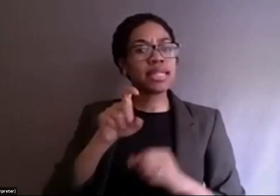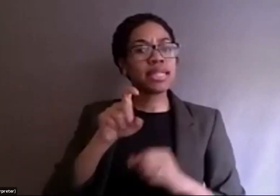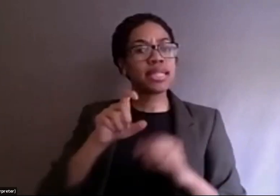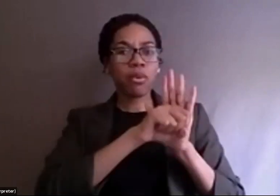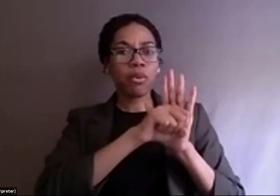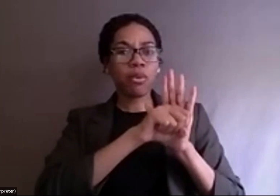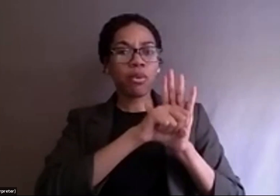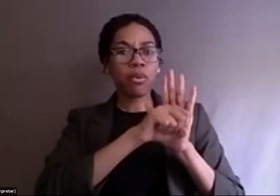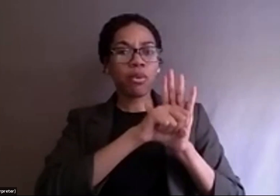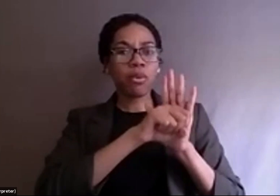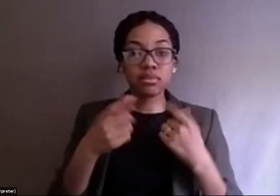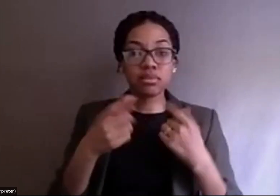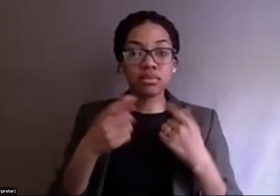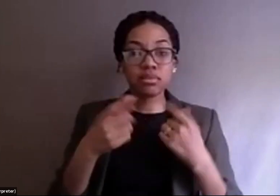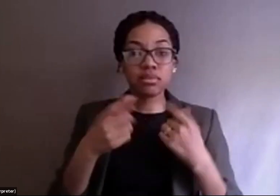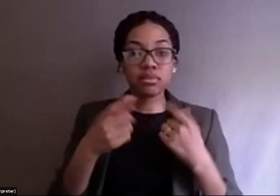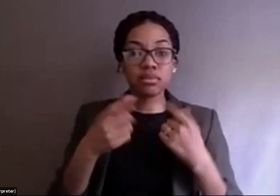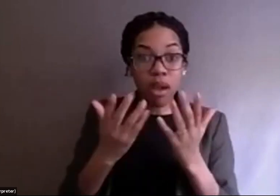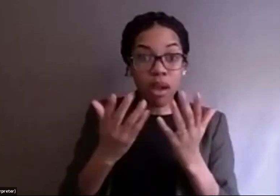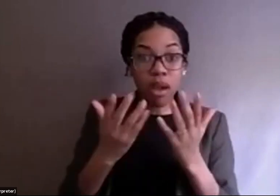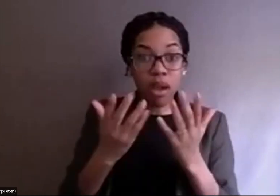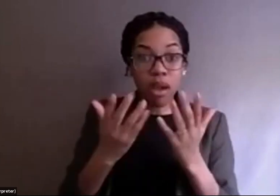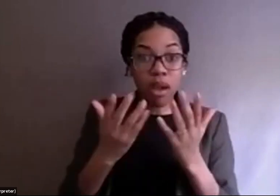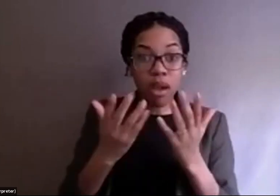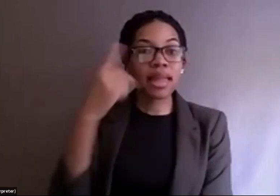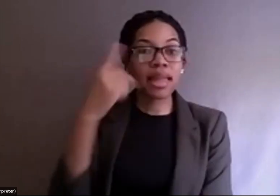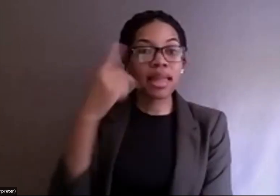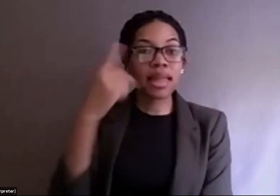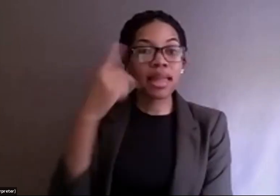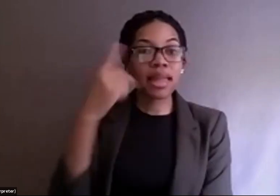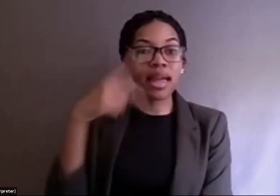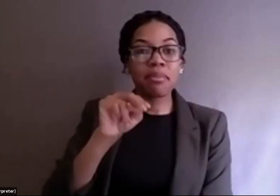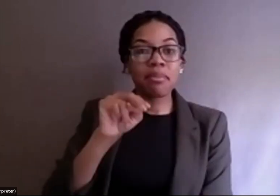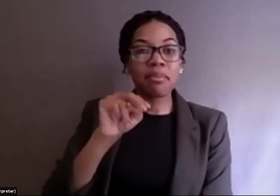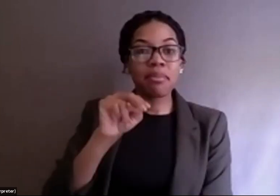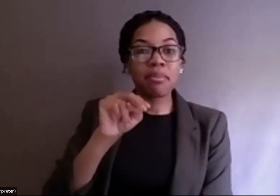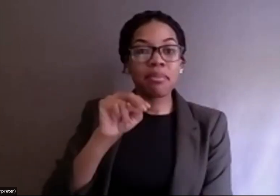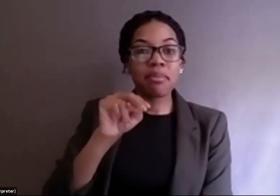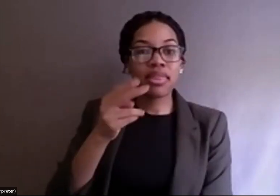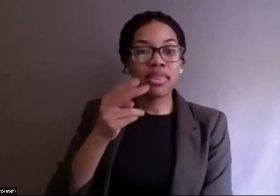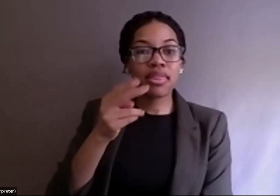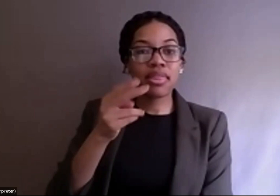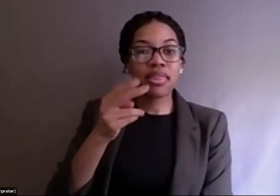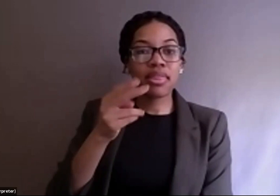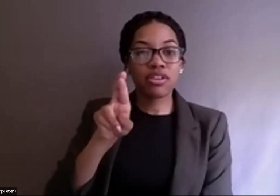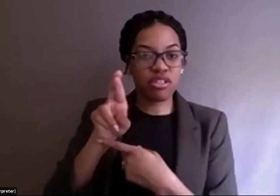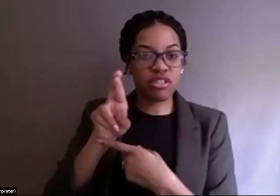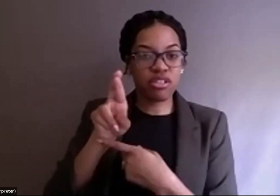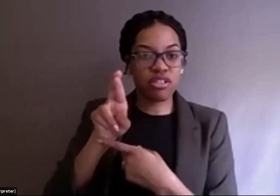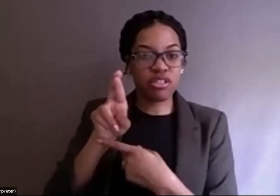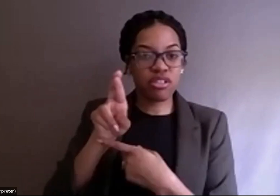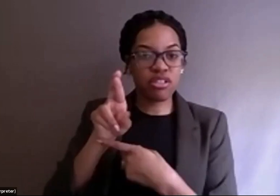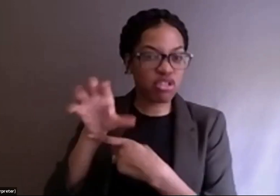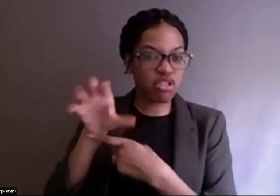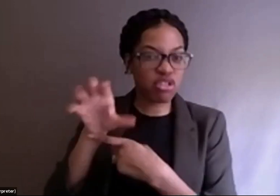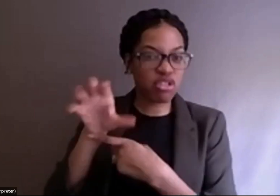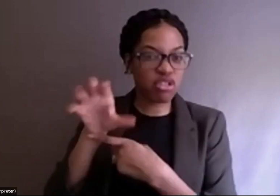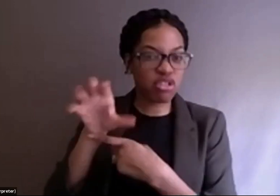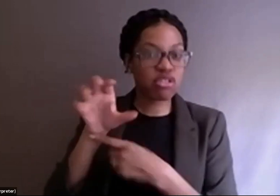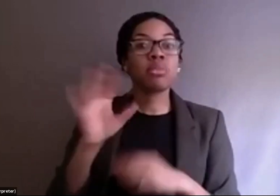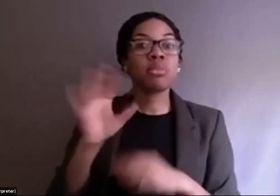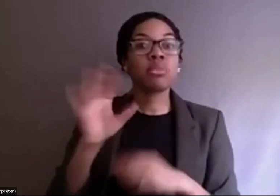we actually were trying to find a mascot, and we asked our people in Atlanta, and Ruth Howard, and I